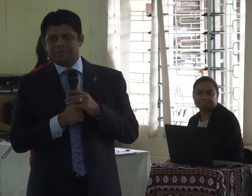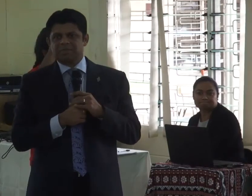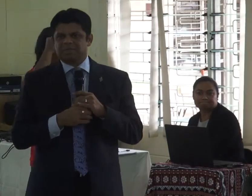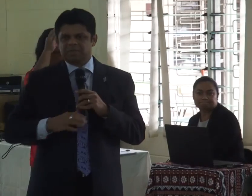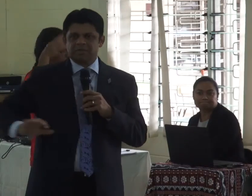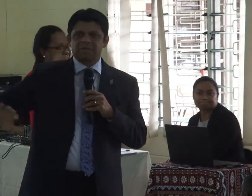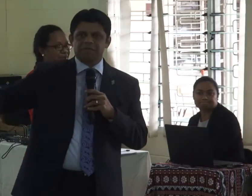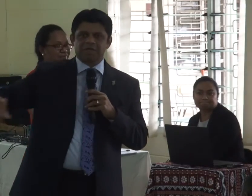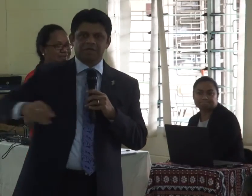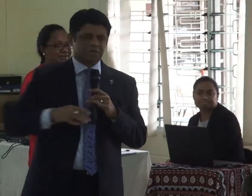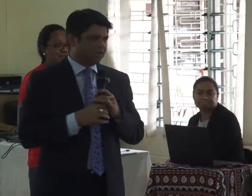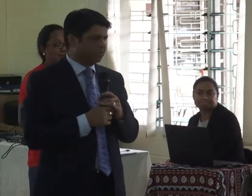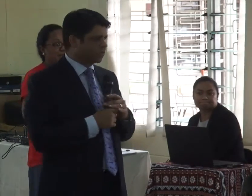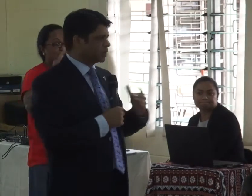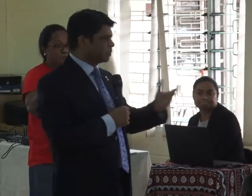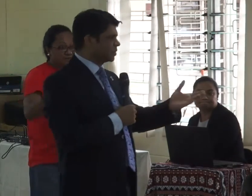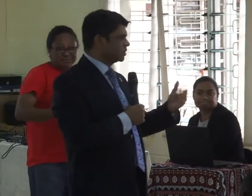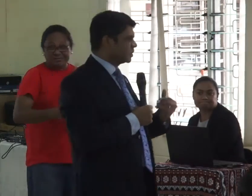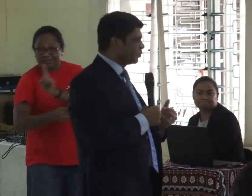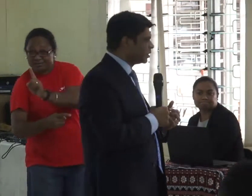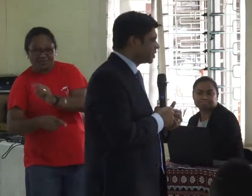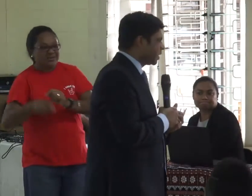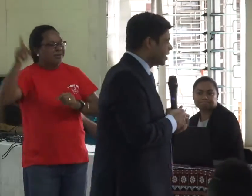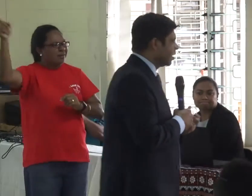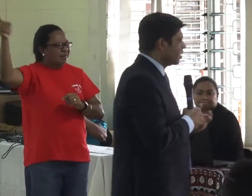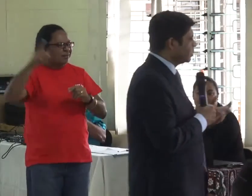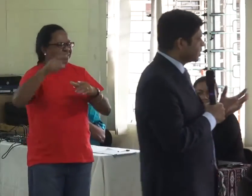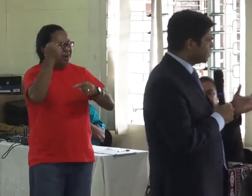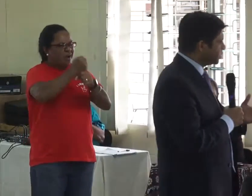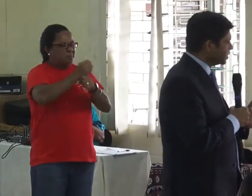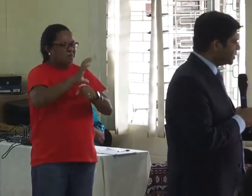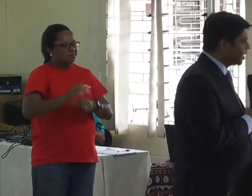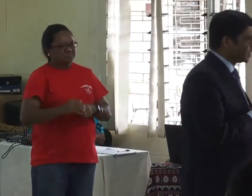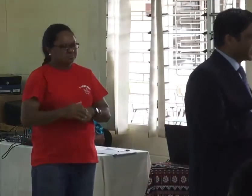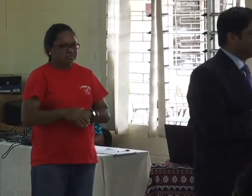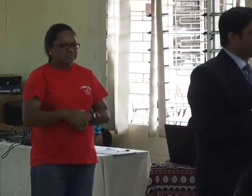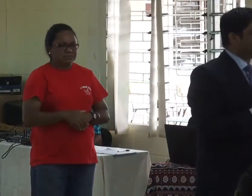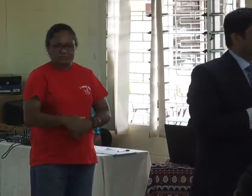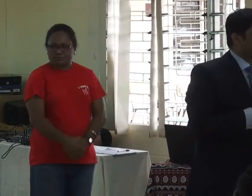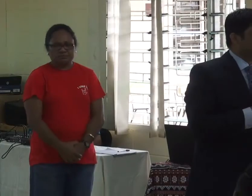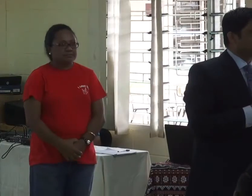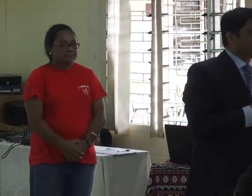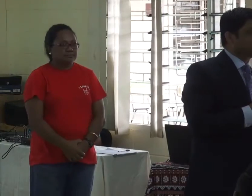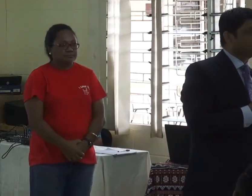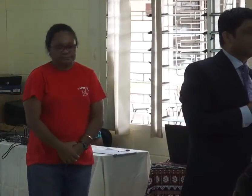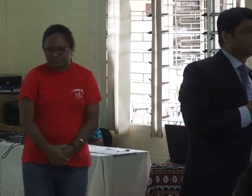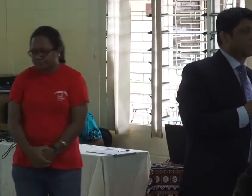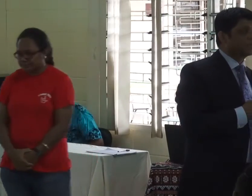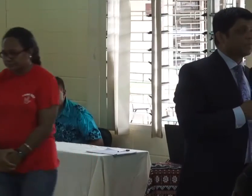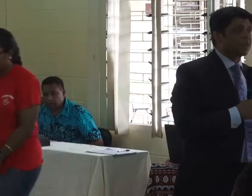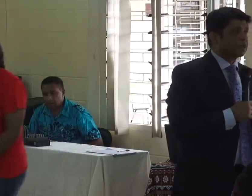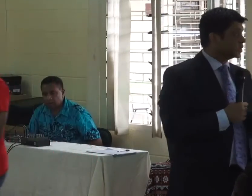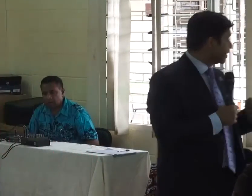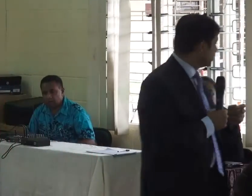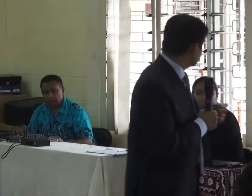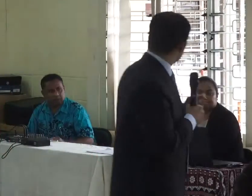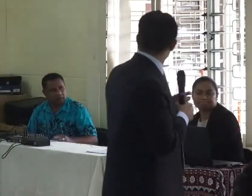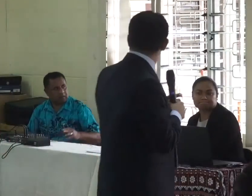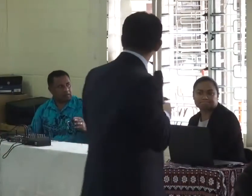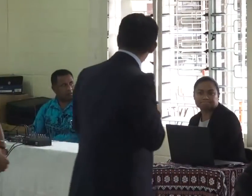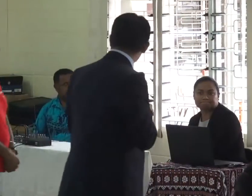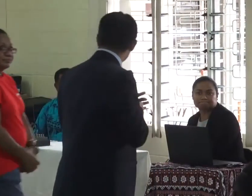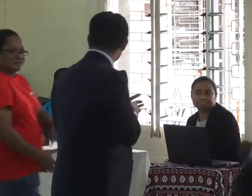of people sometimes generally shy. They say, oh, because the person is in a wheelchair or is in crutches, they cannot contribute to our company. In the